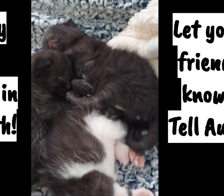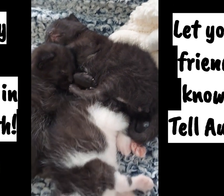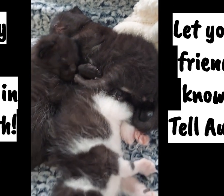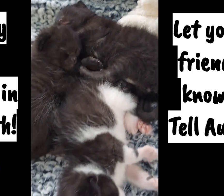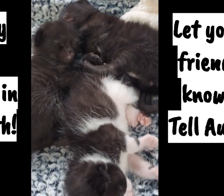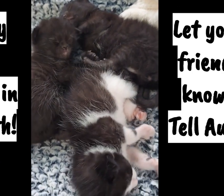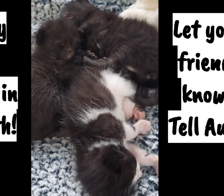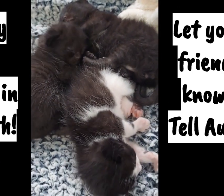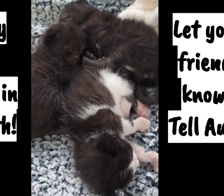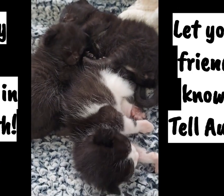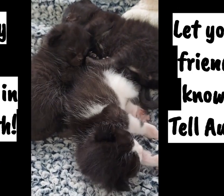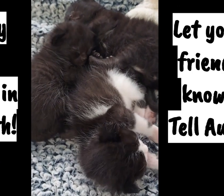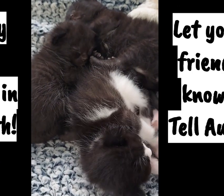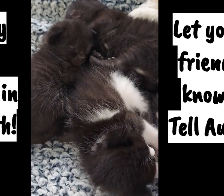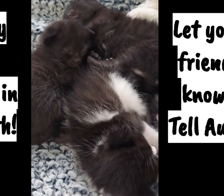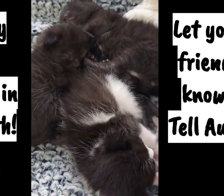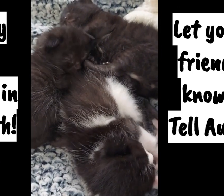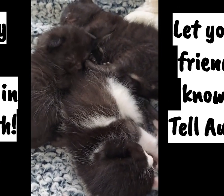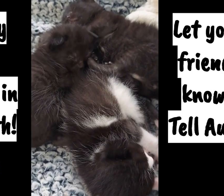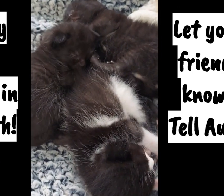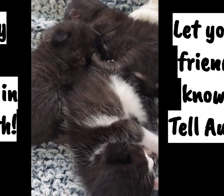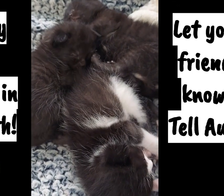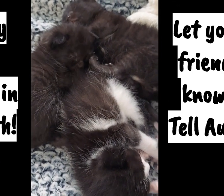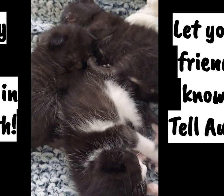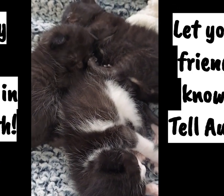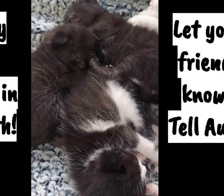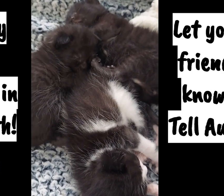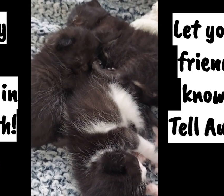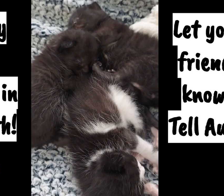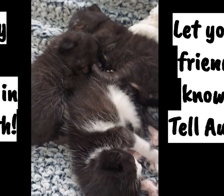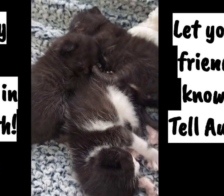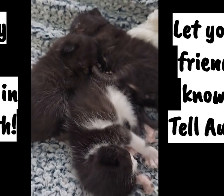doing really, really well. Again, if anyone wants one, let me know.